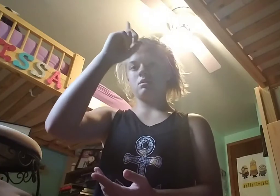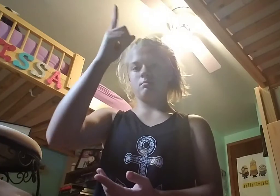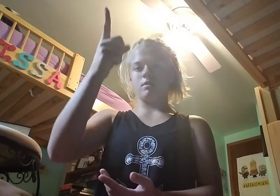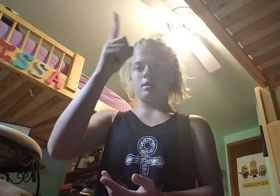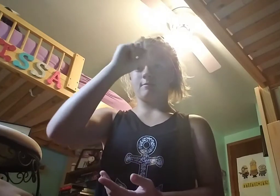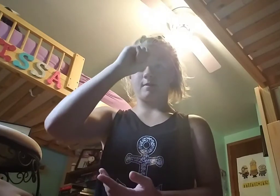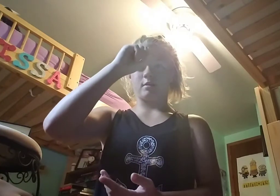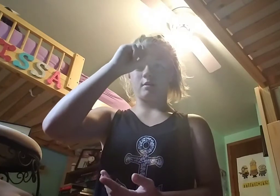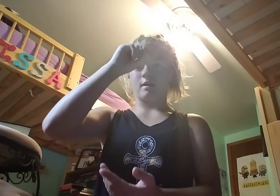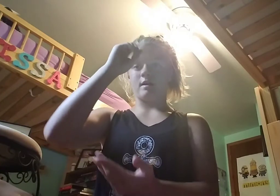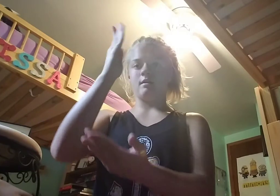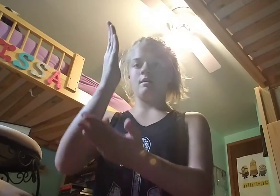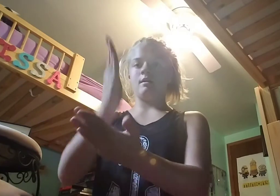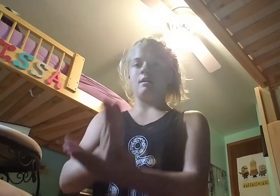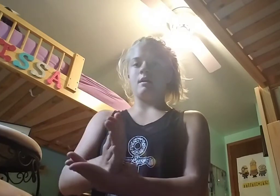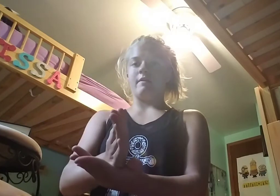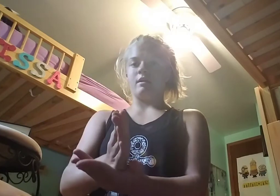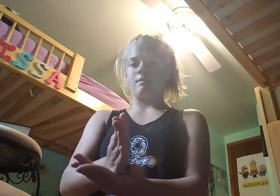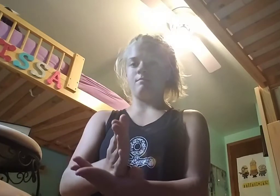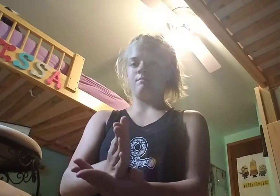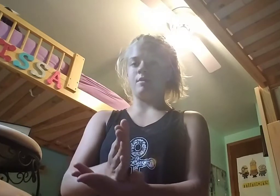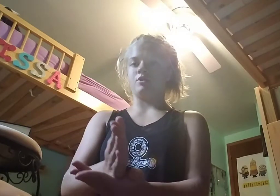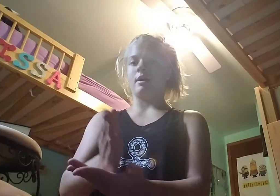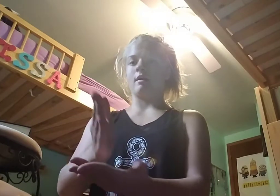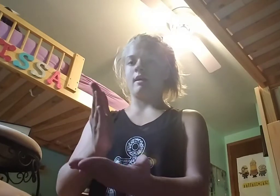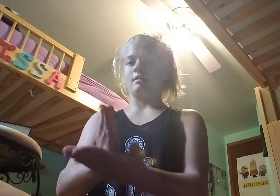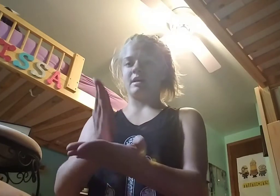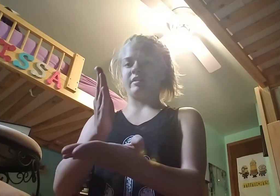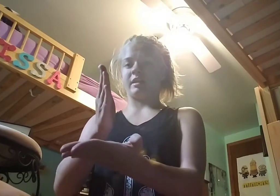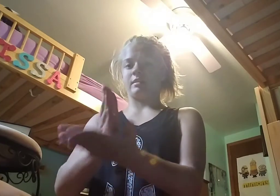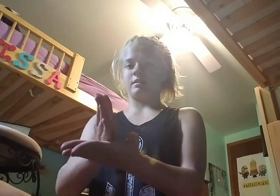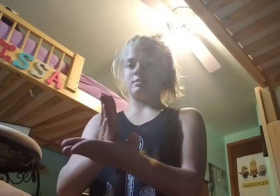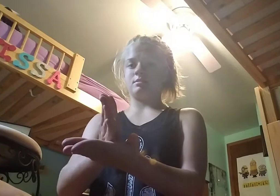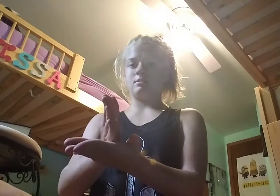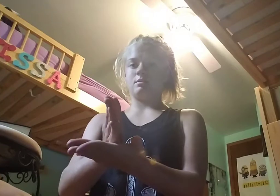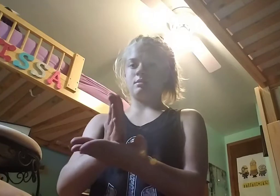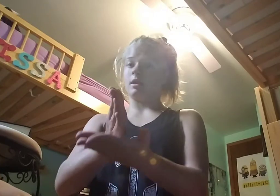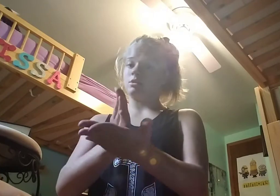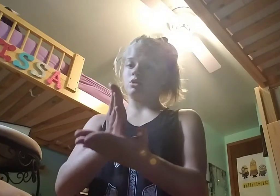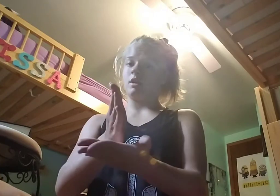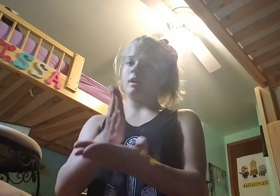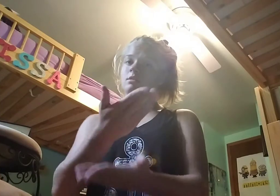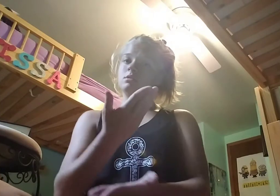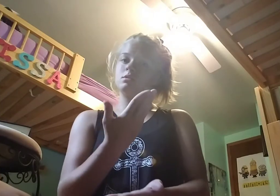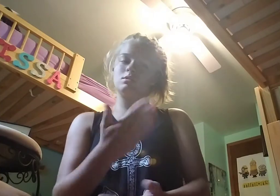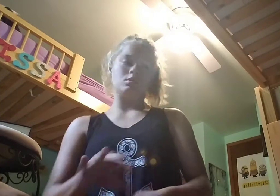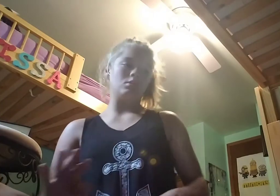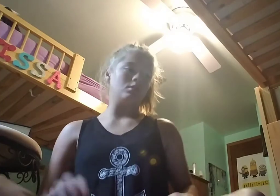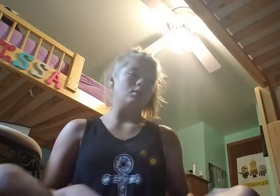bring a finger to your head, and then your entire hand down like this, like a straight hand.